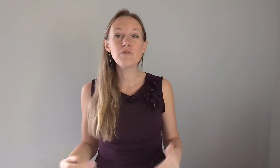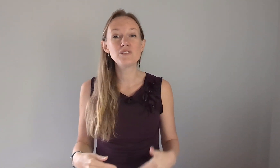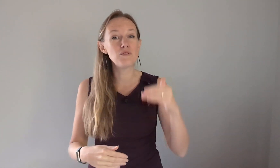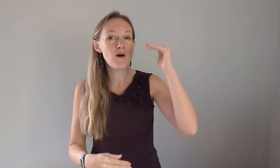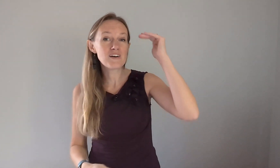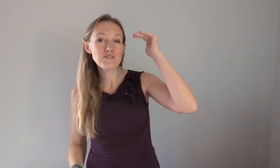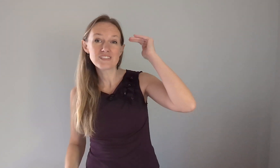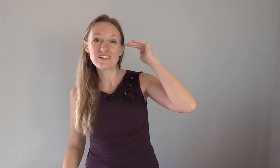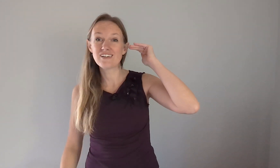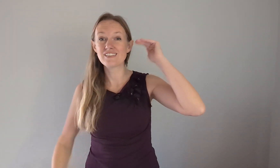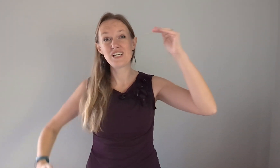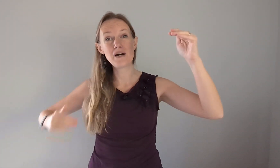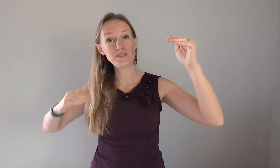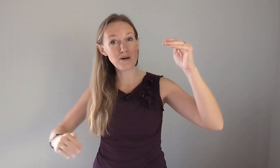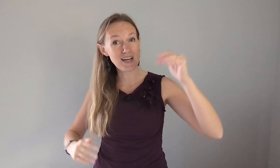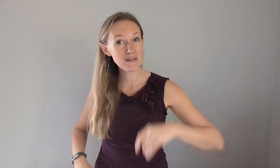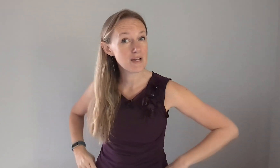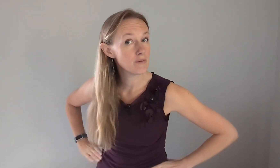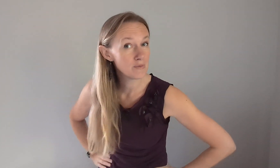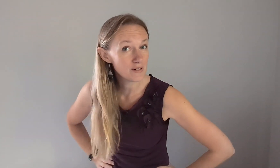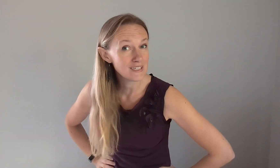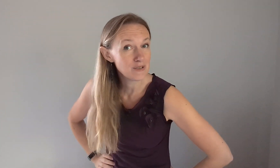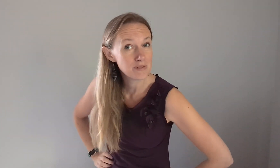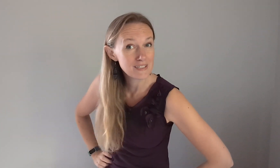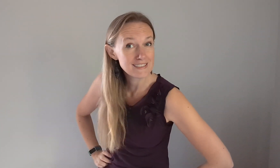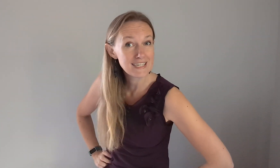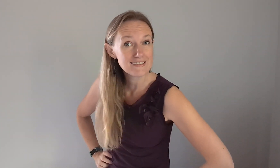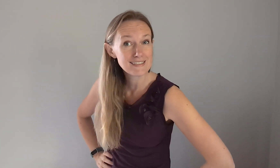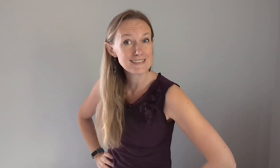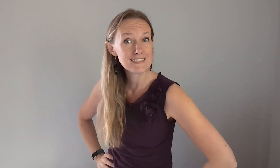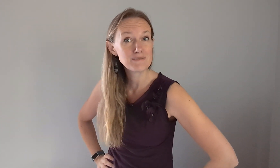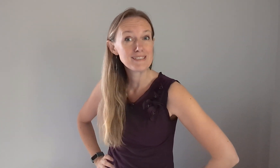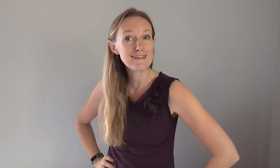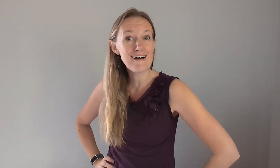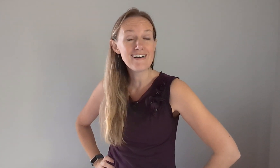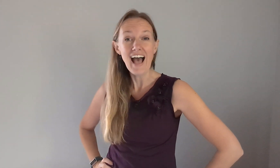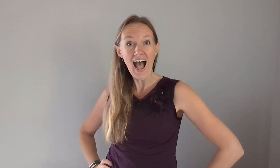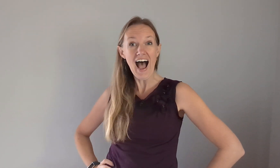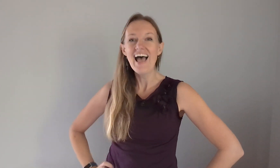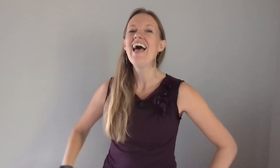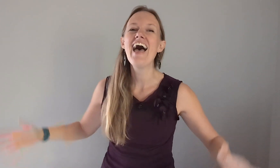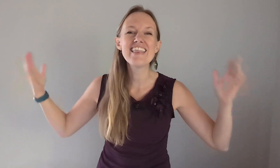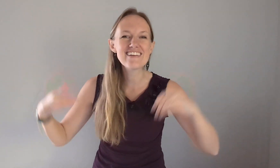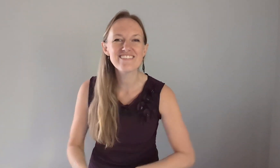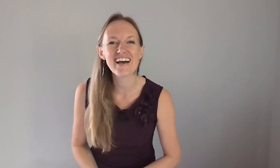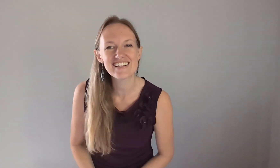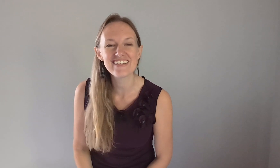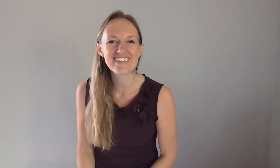we'll do a walk through the song top to bottom. I will warn you, put it all together. It is 6 minutes long. And then finally, we're